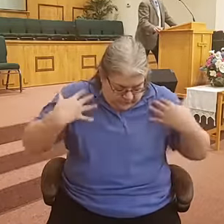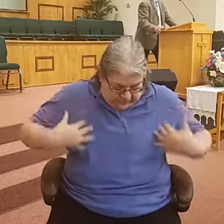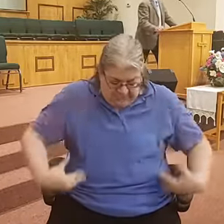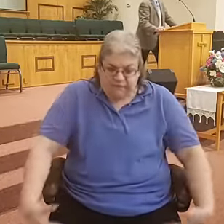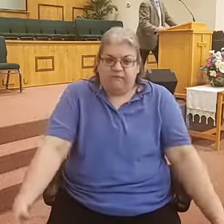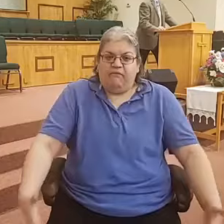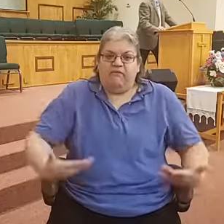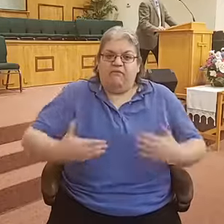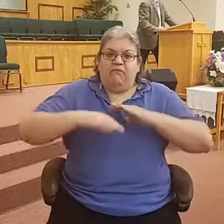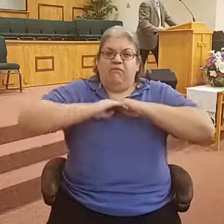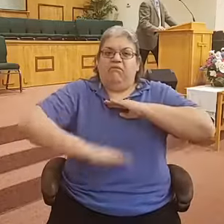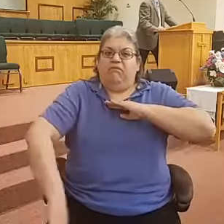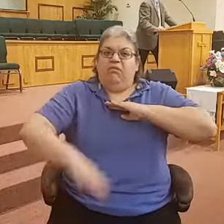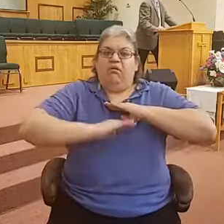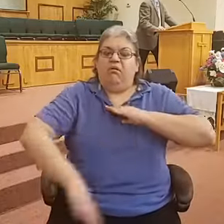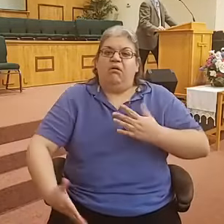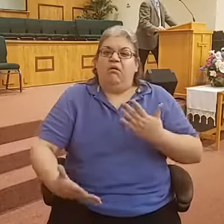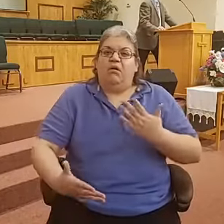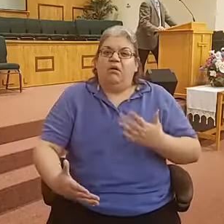And it took her some time.